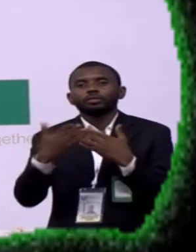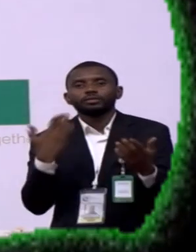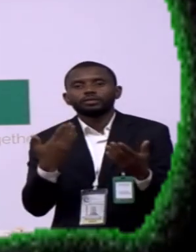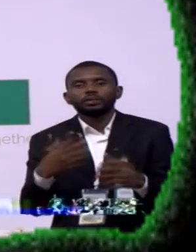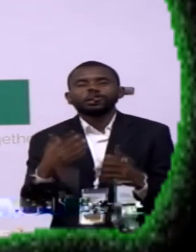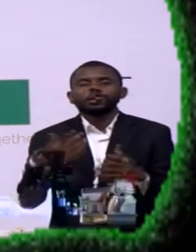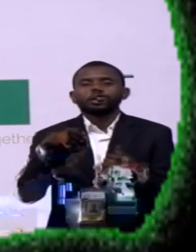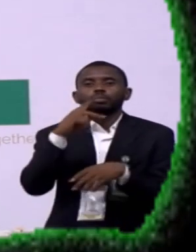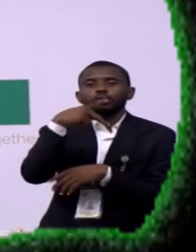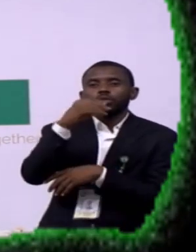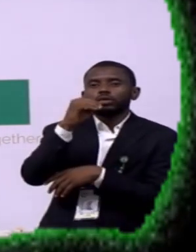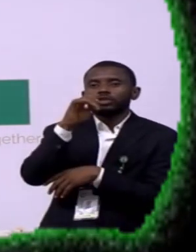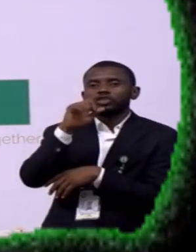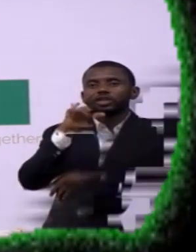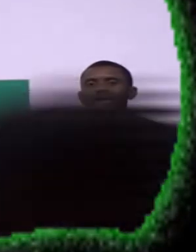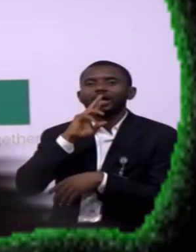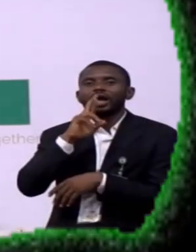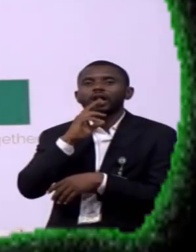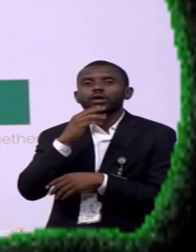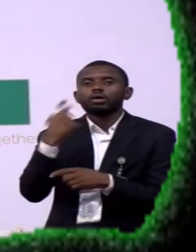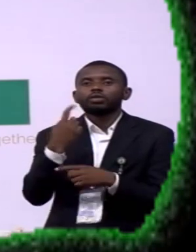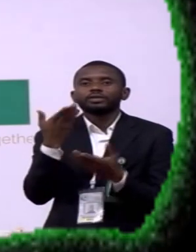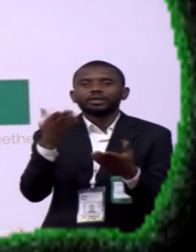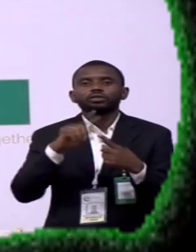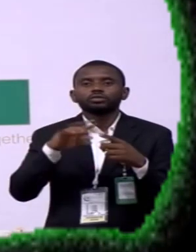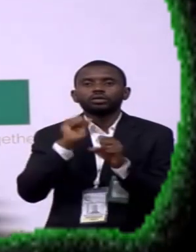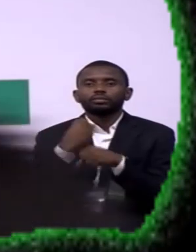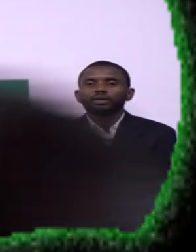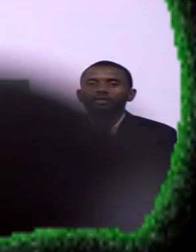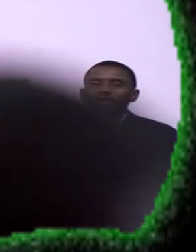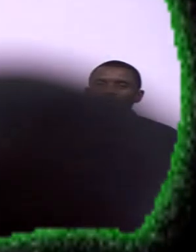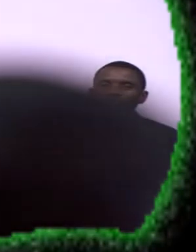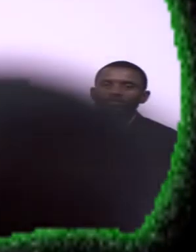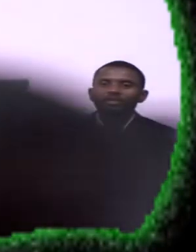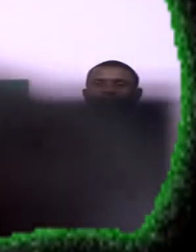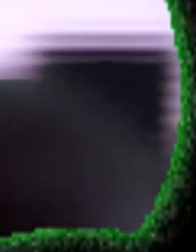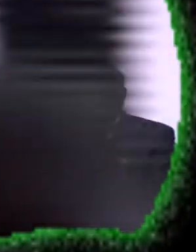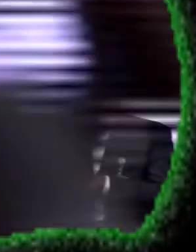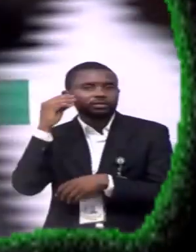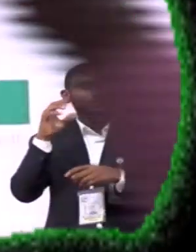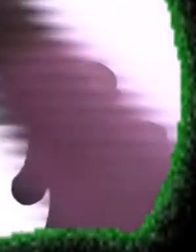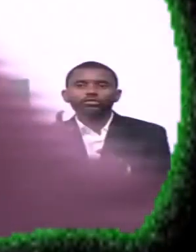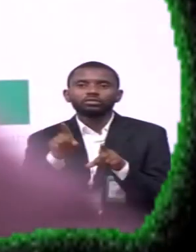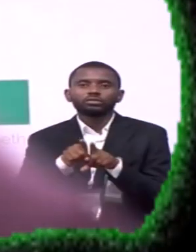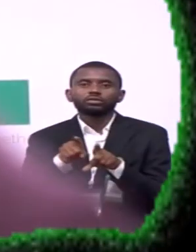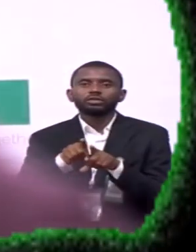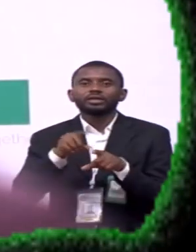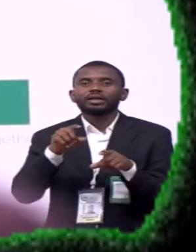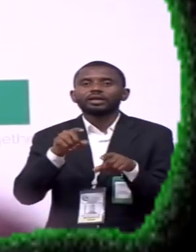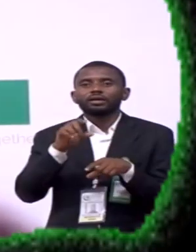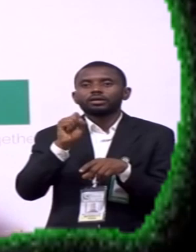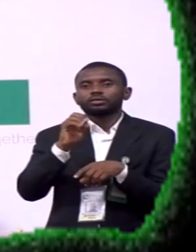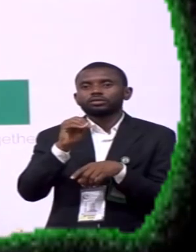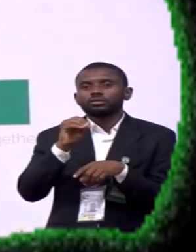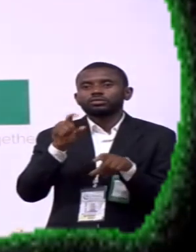there to make the country great. Experiences such as the COVID-19 pandemic,